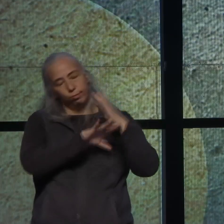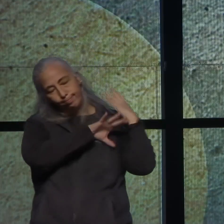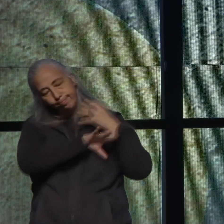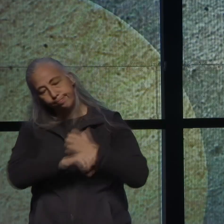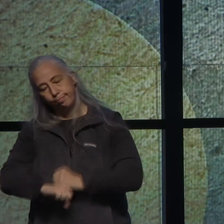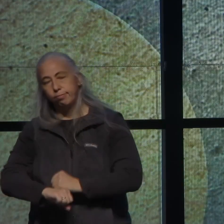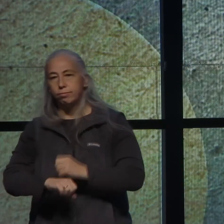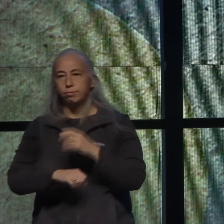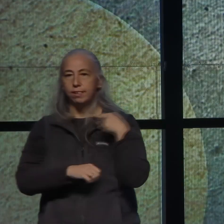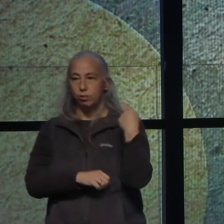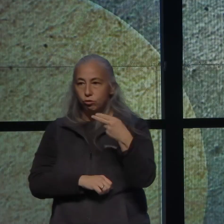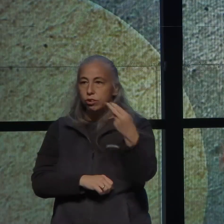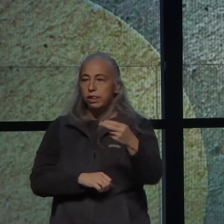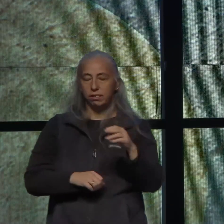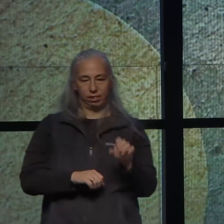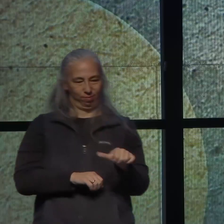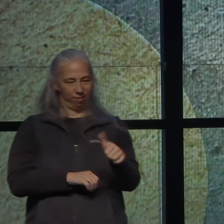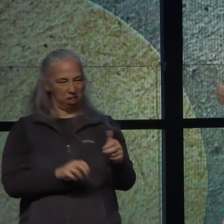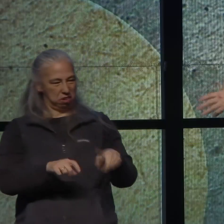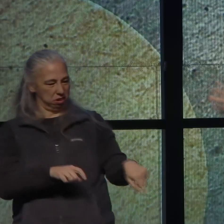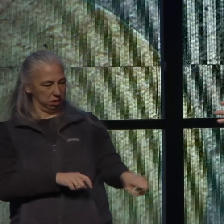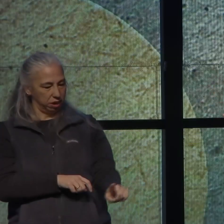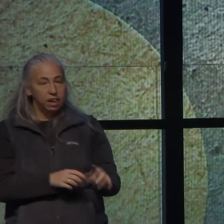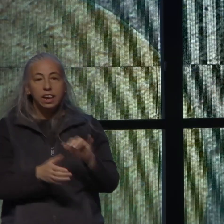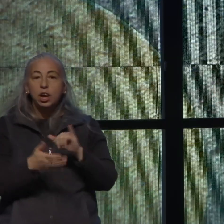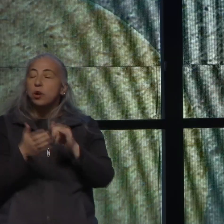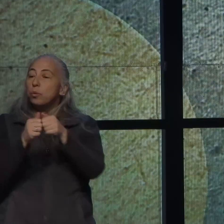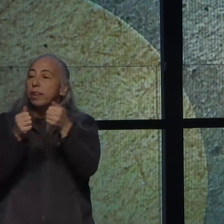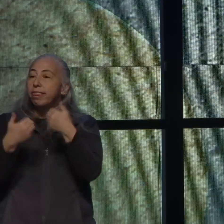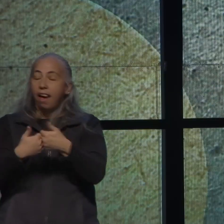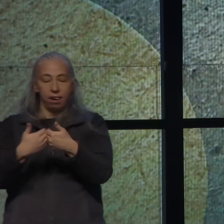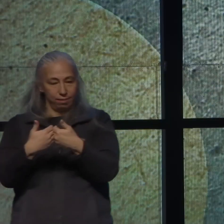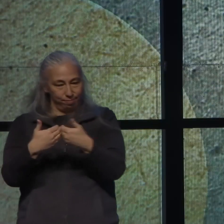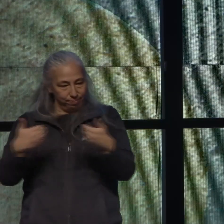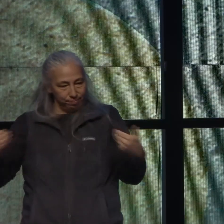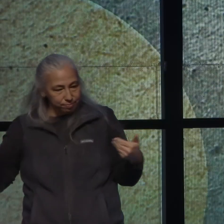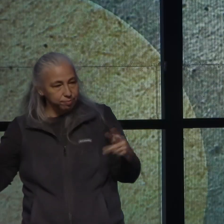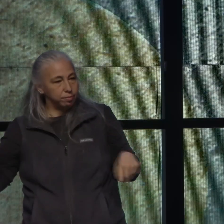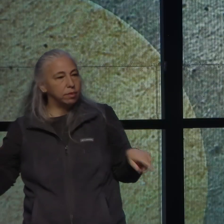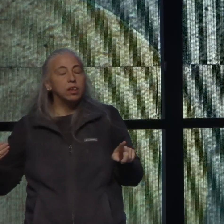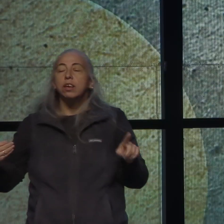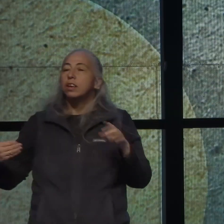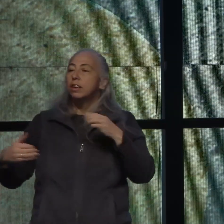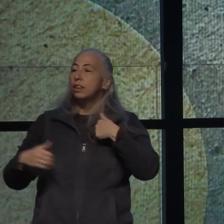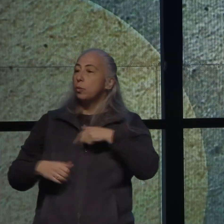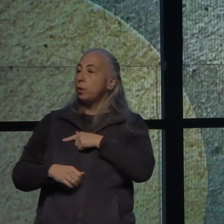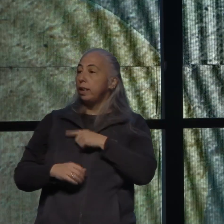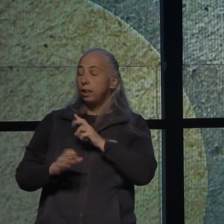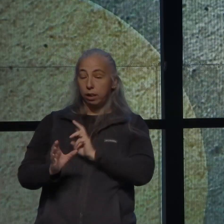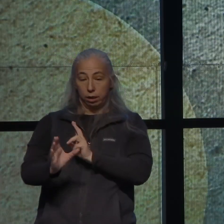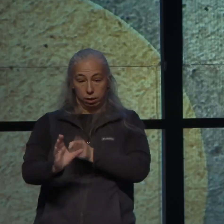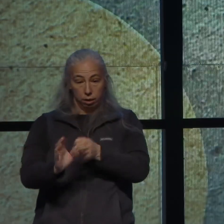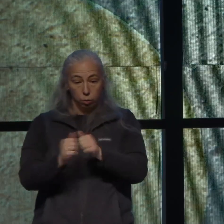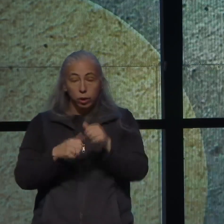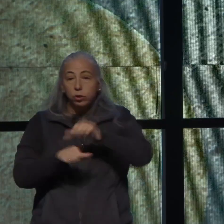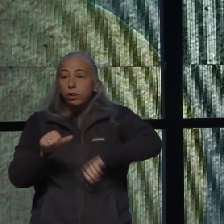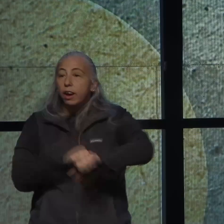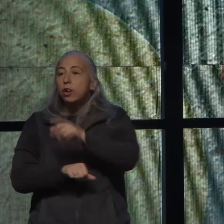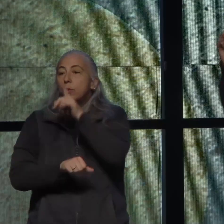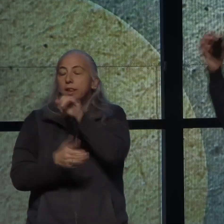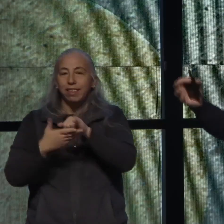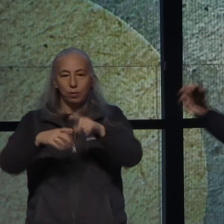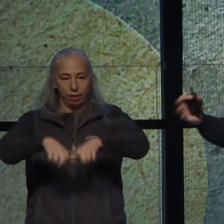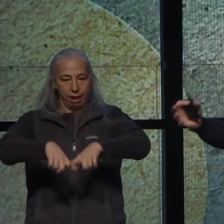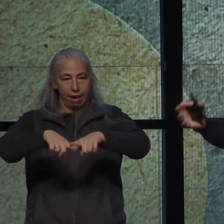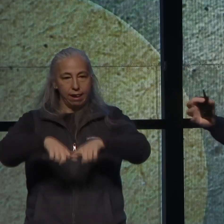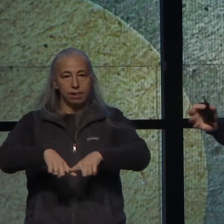And this discourse of othering, this differentiation that we participate in our society, it relies on the